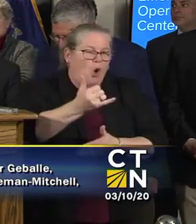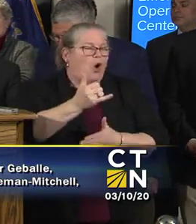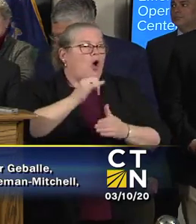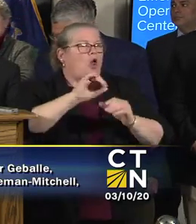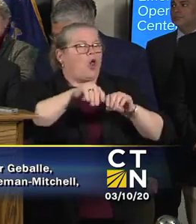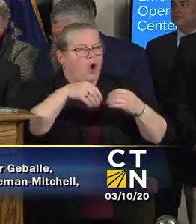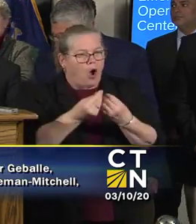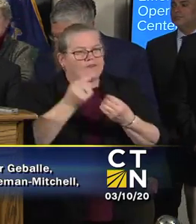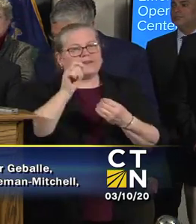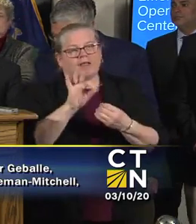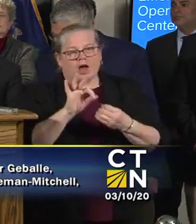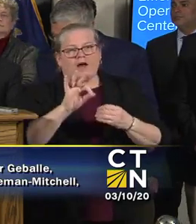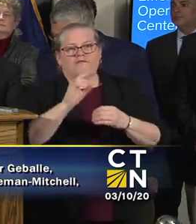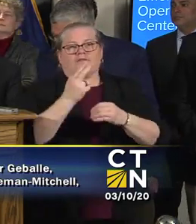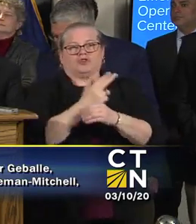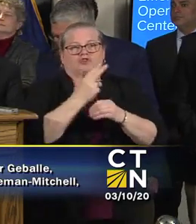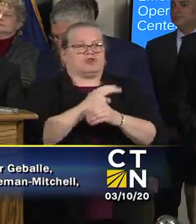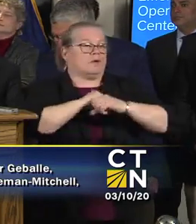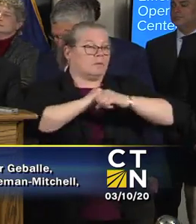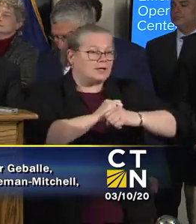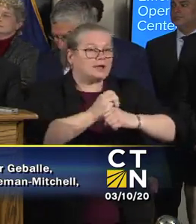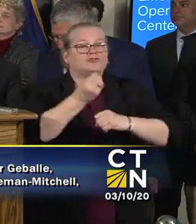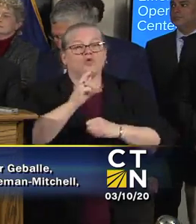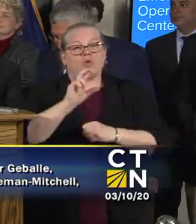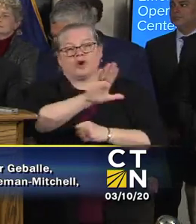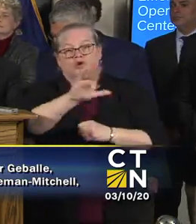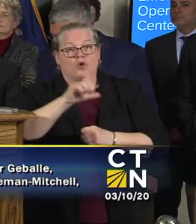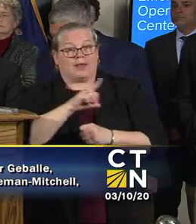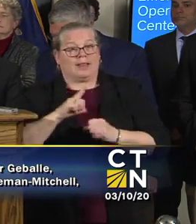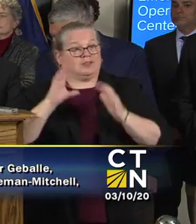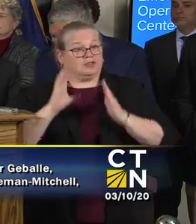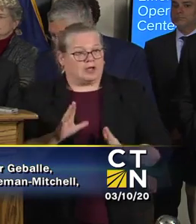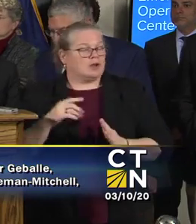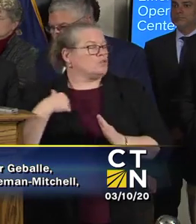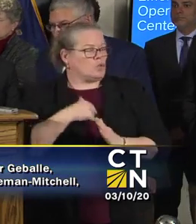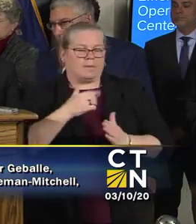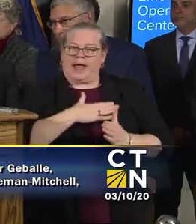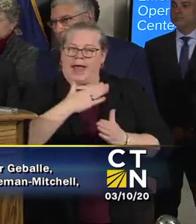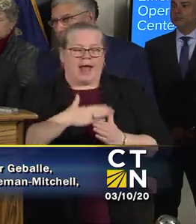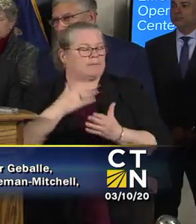and we'd be happy to receive that information and act on it. Thank you.